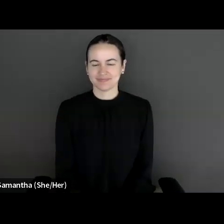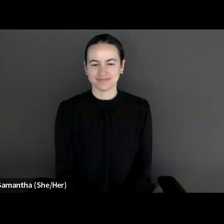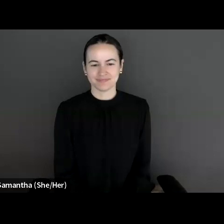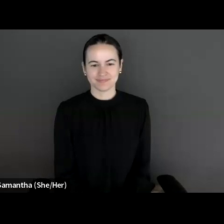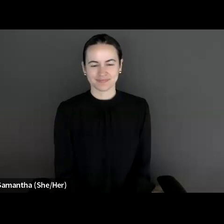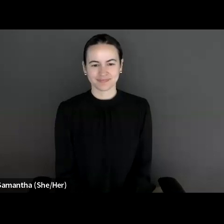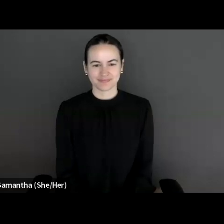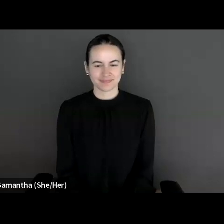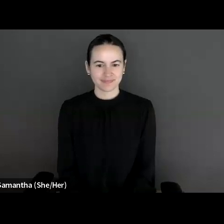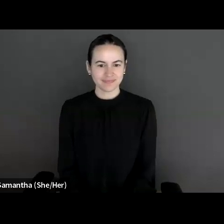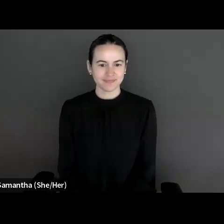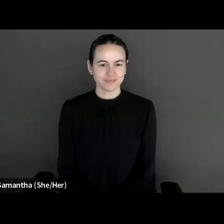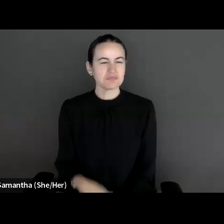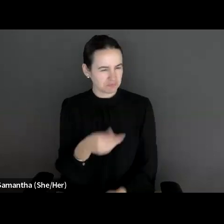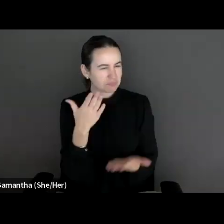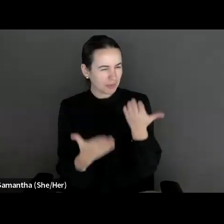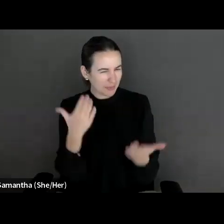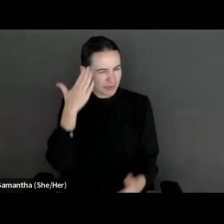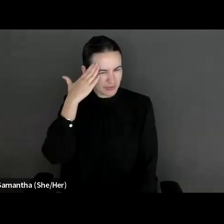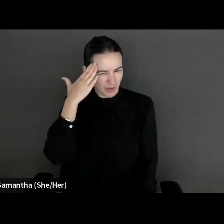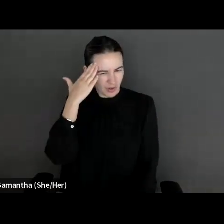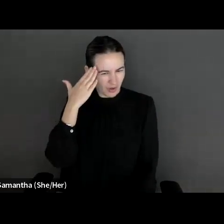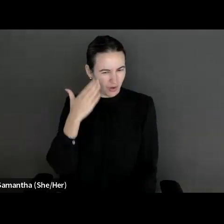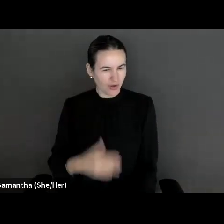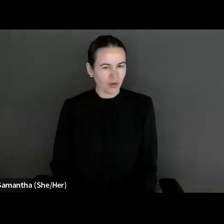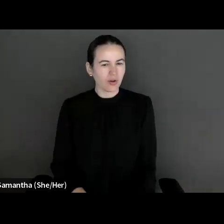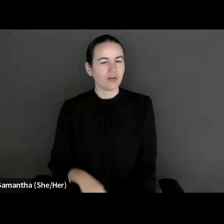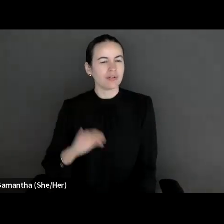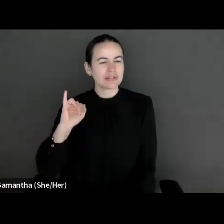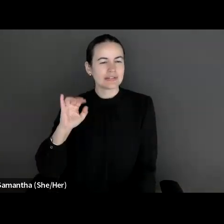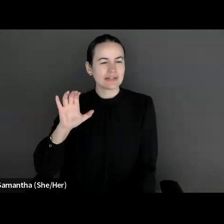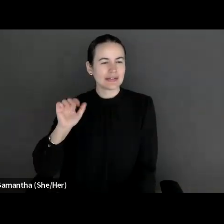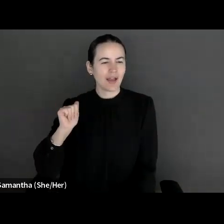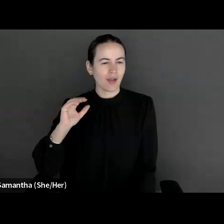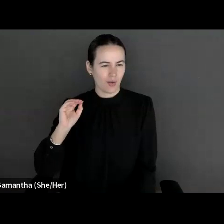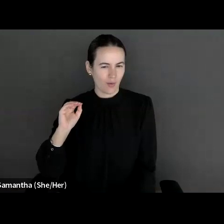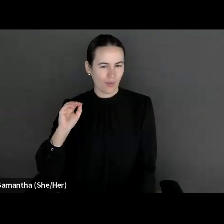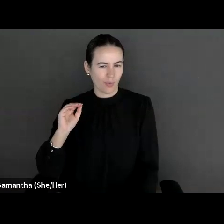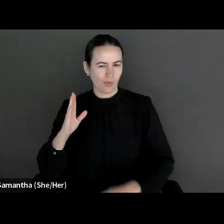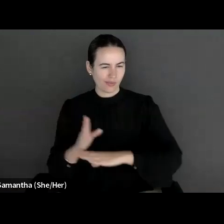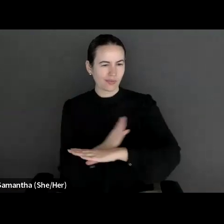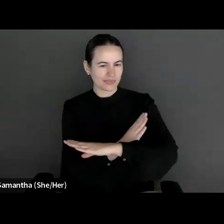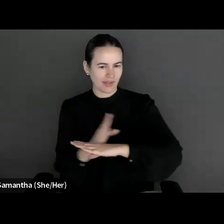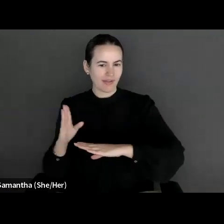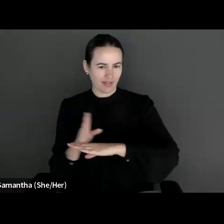Now, some of you may be familiar with the ICAO rating scale, which was introduced by the International Civil